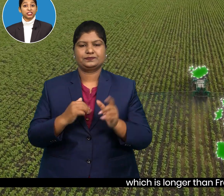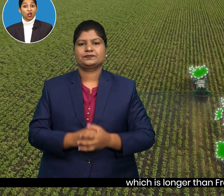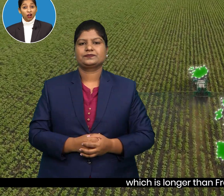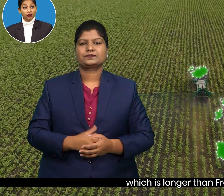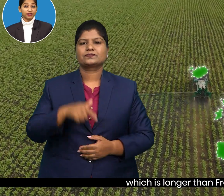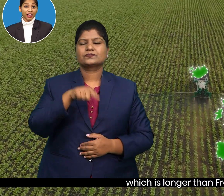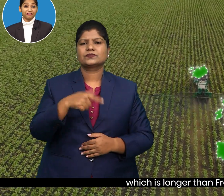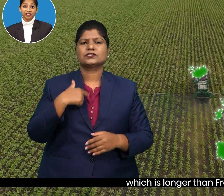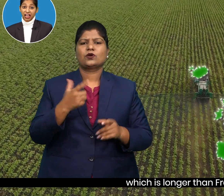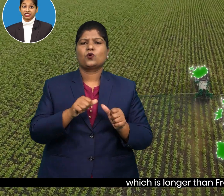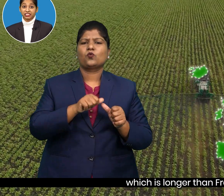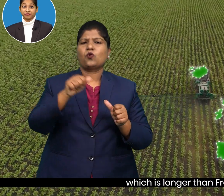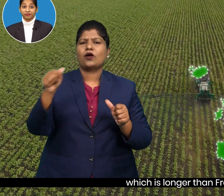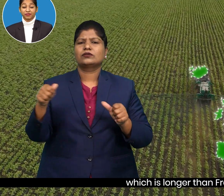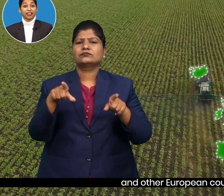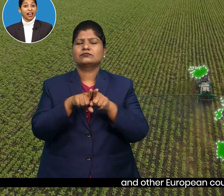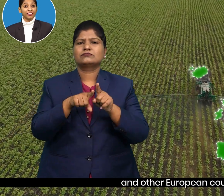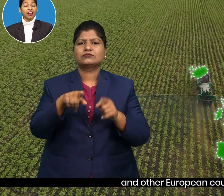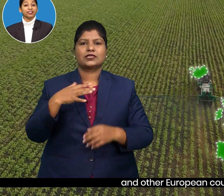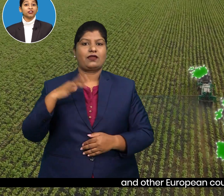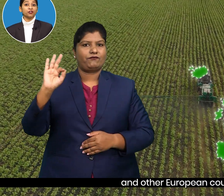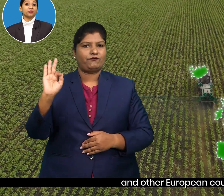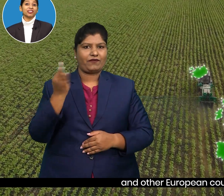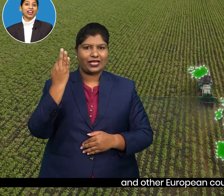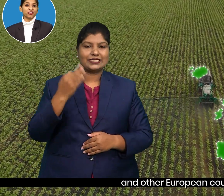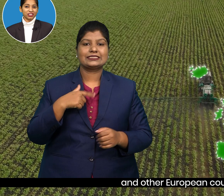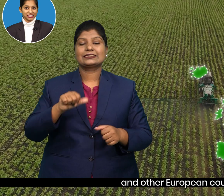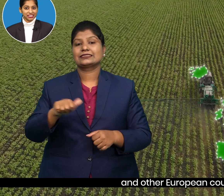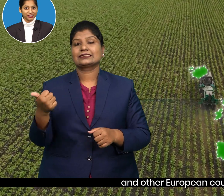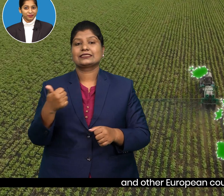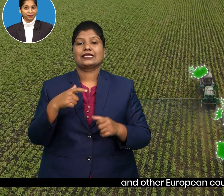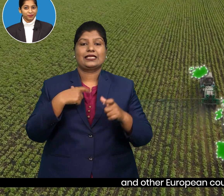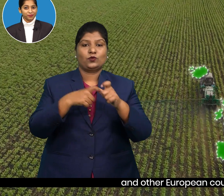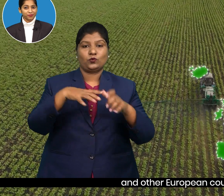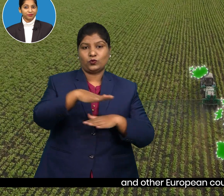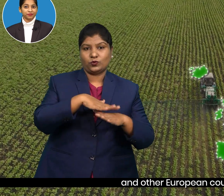which is longer than France and other European countries,